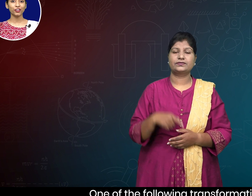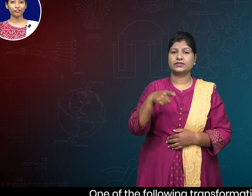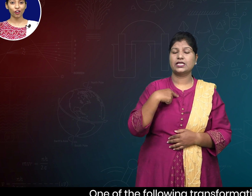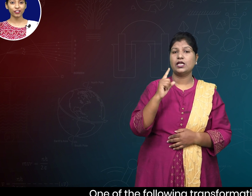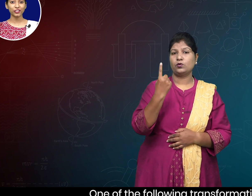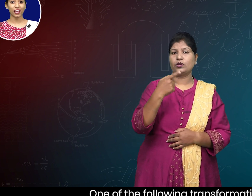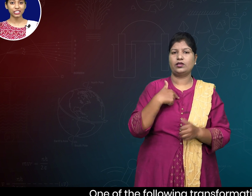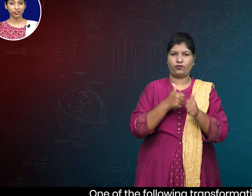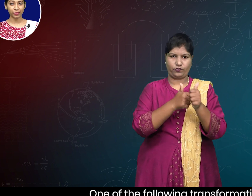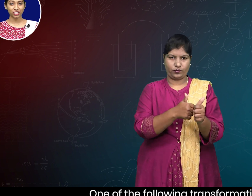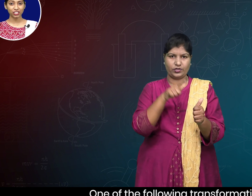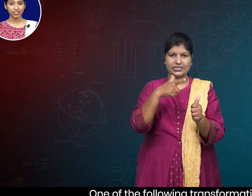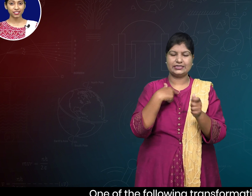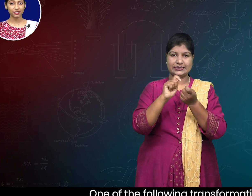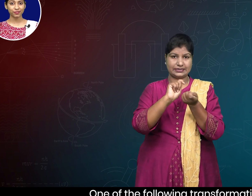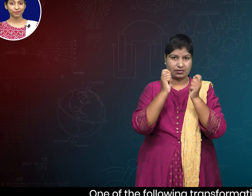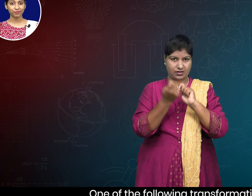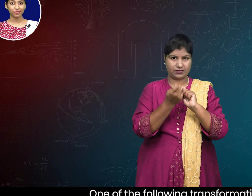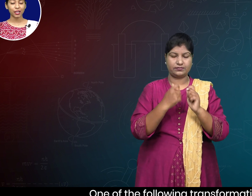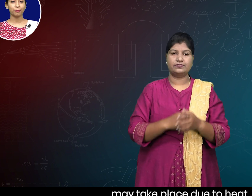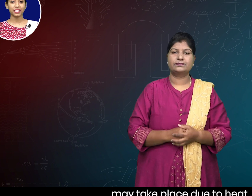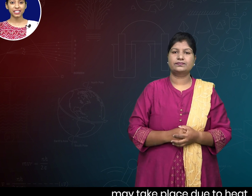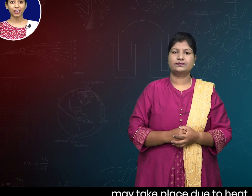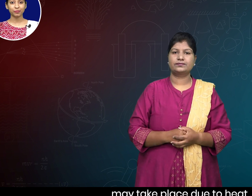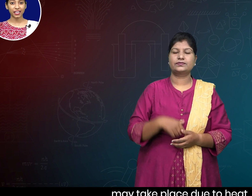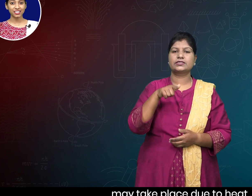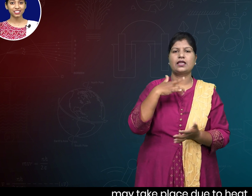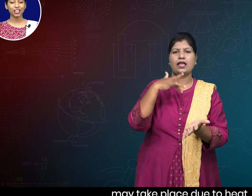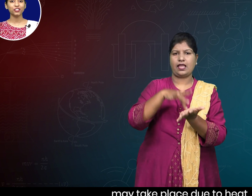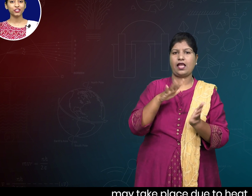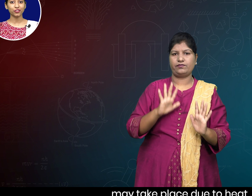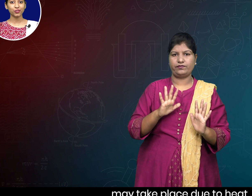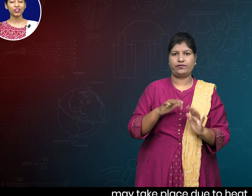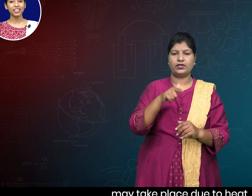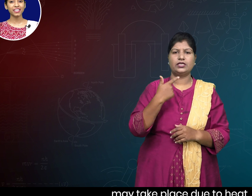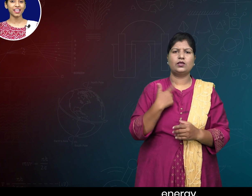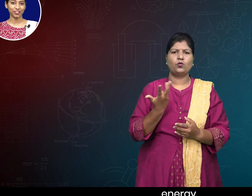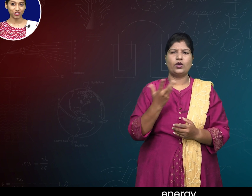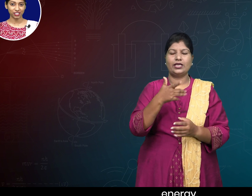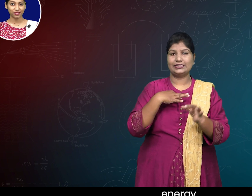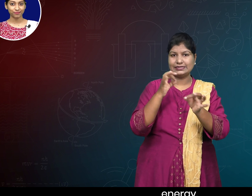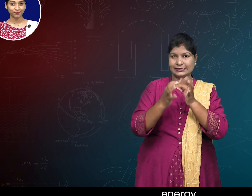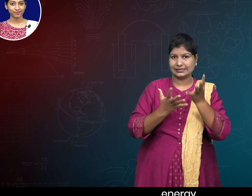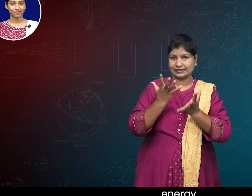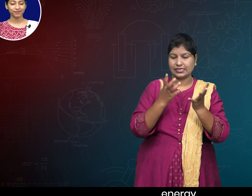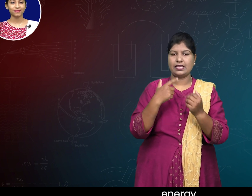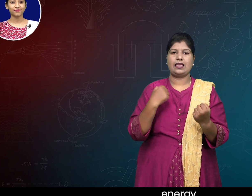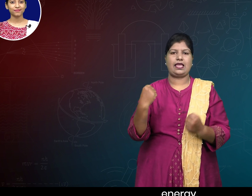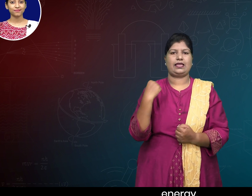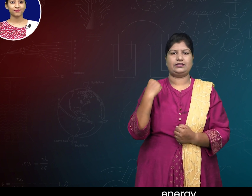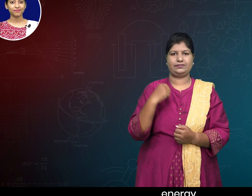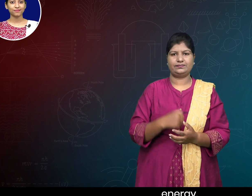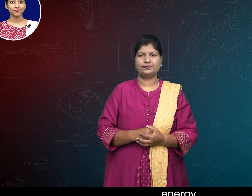One of the following transformations may take place due to heat energy.